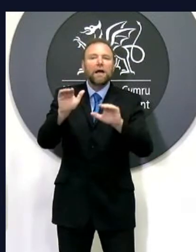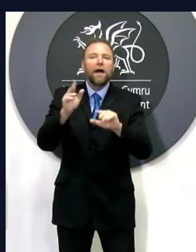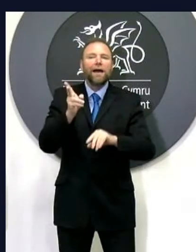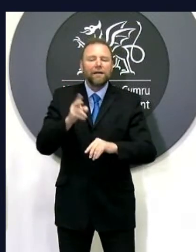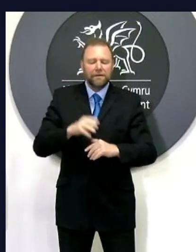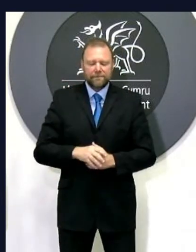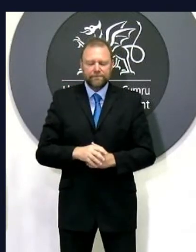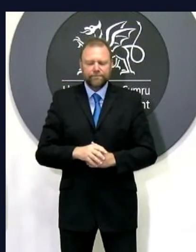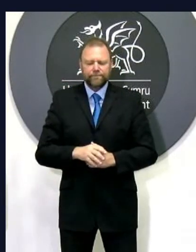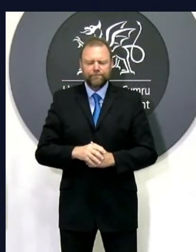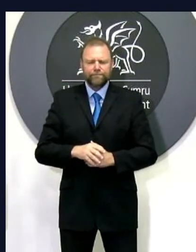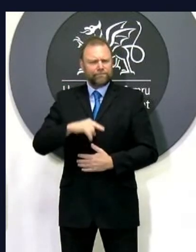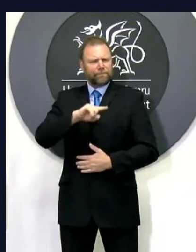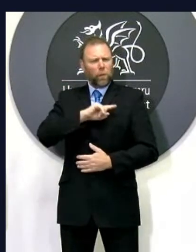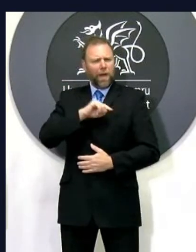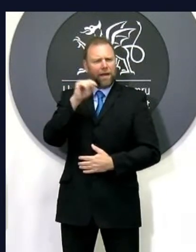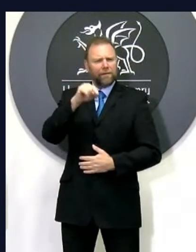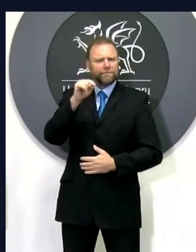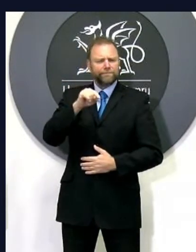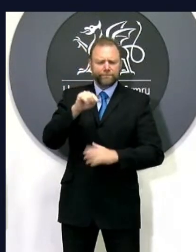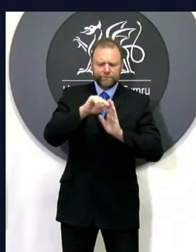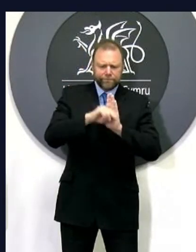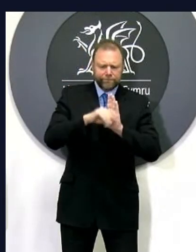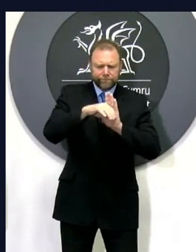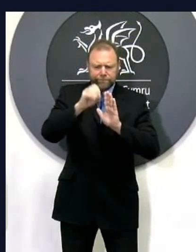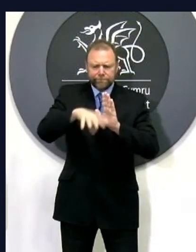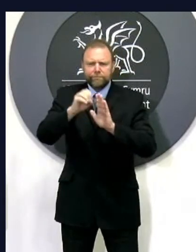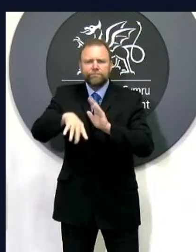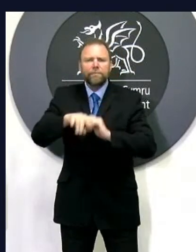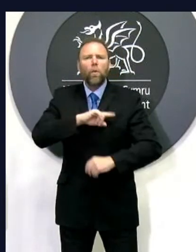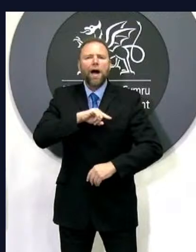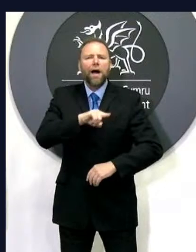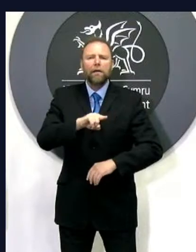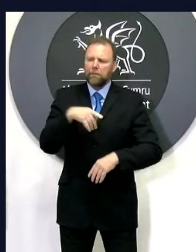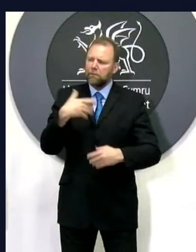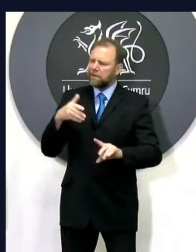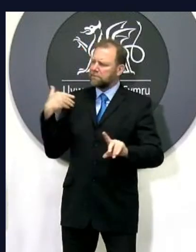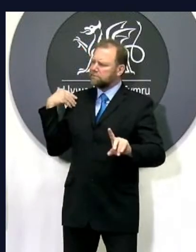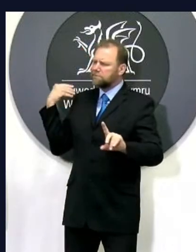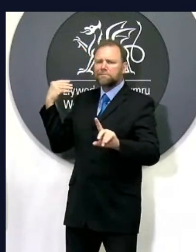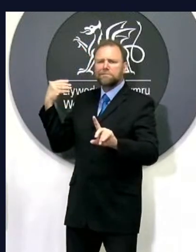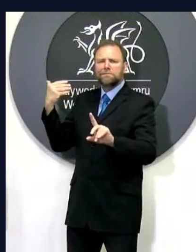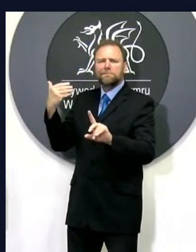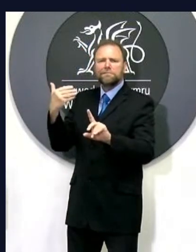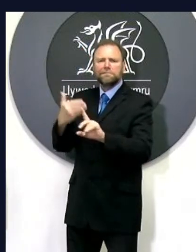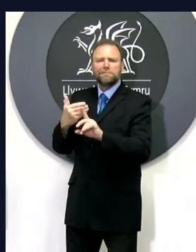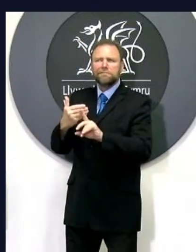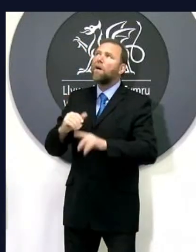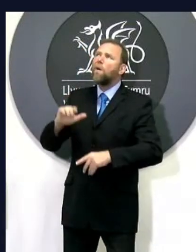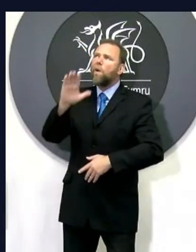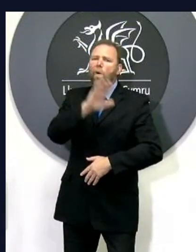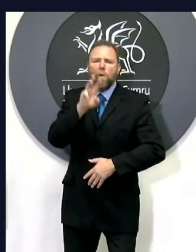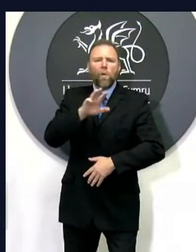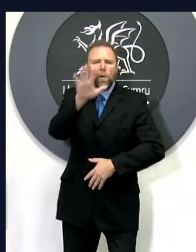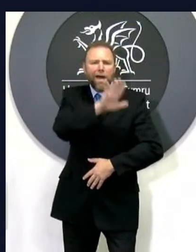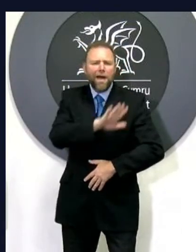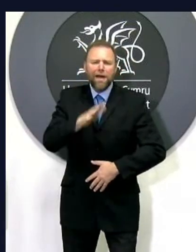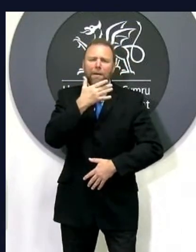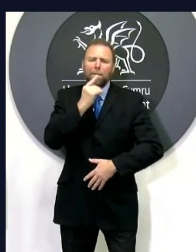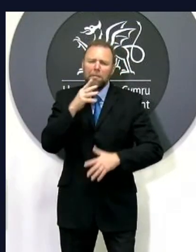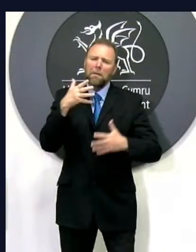only been possible because of the hard work and sacrifices of people across Wales over these winter